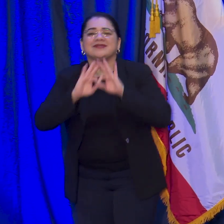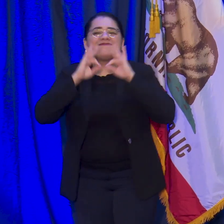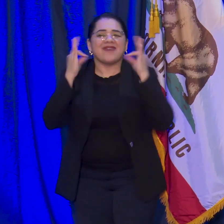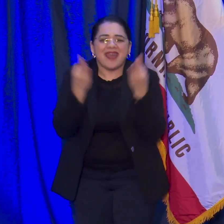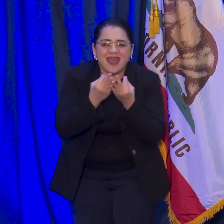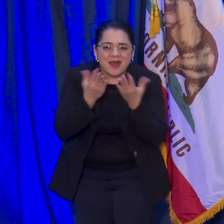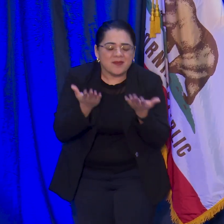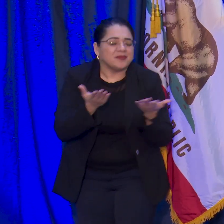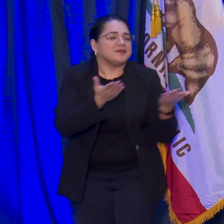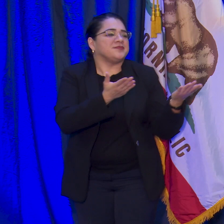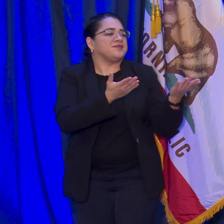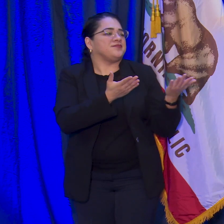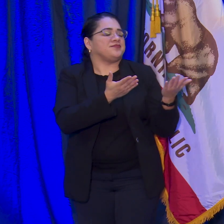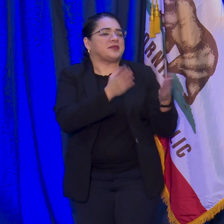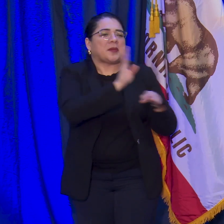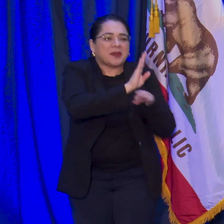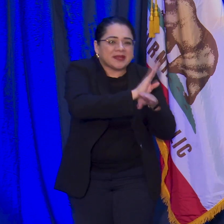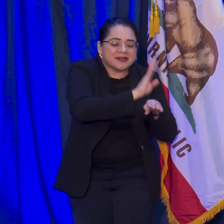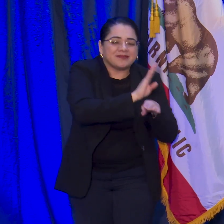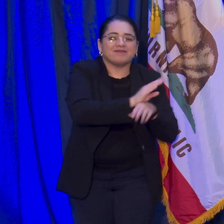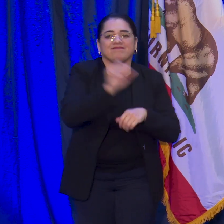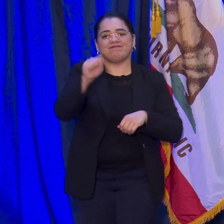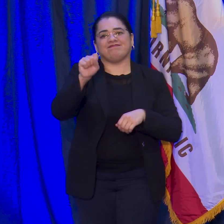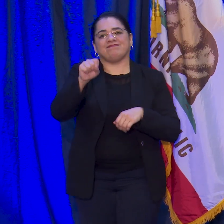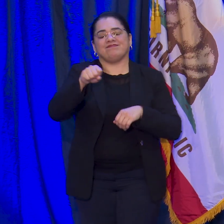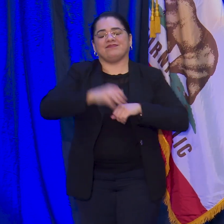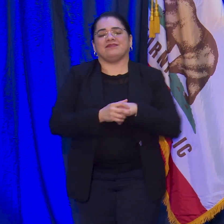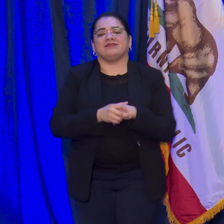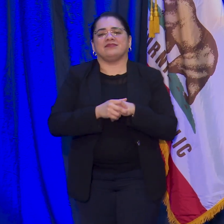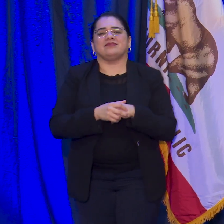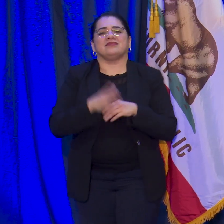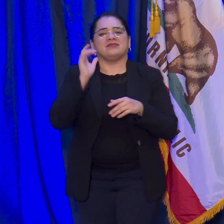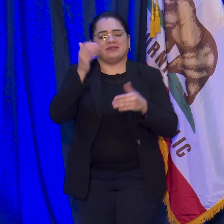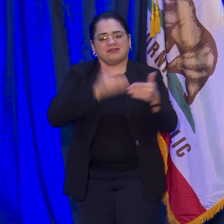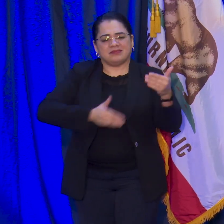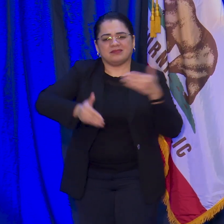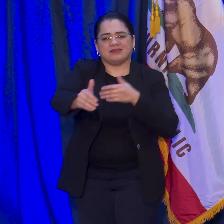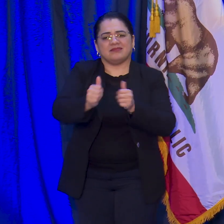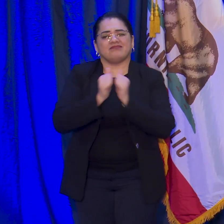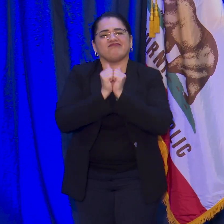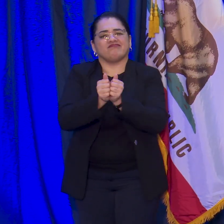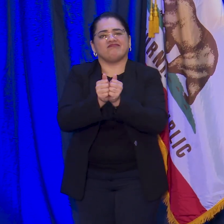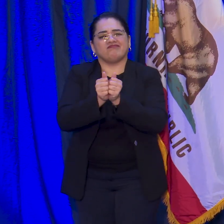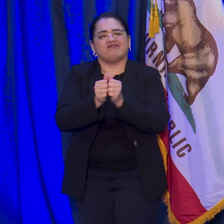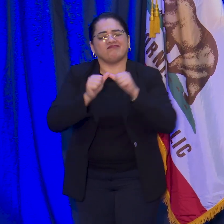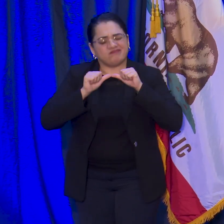we're going to continue every day to do the best job that we can to get past this. And if we follow